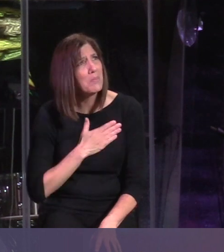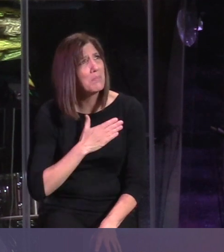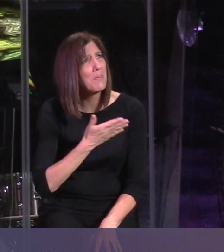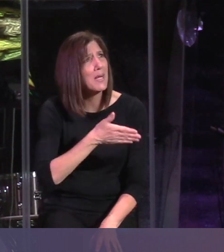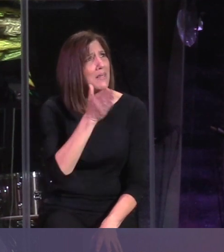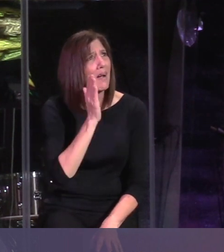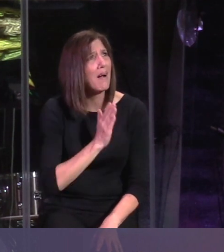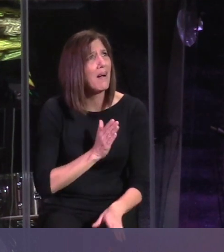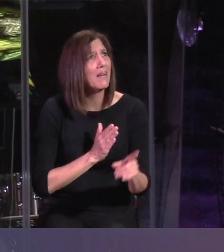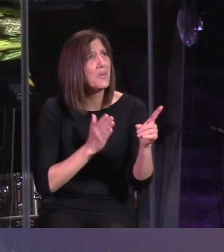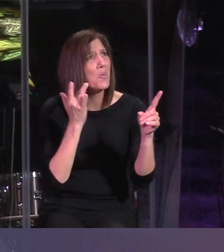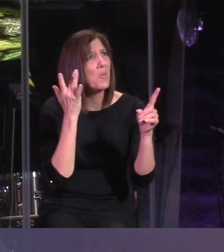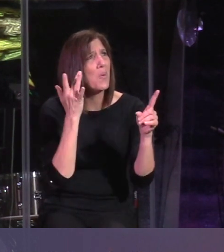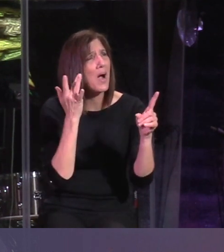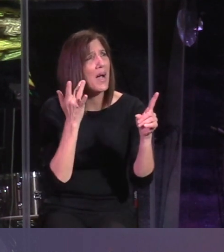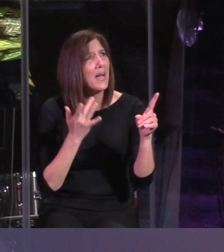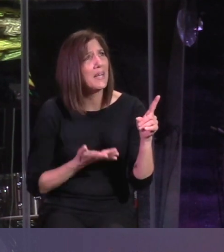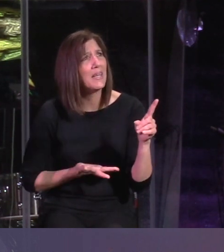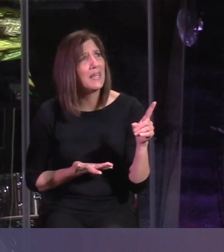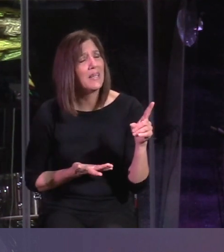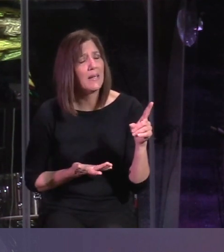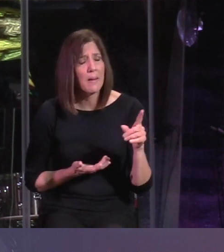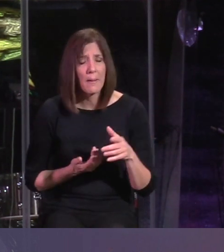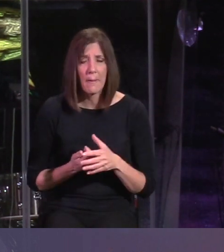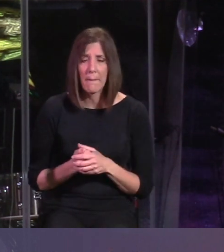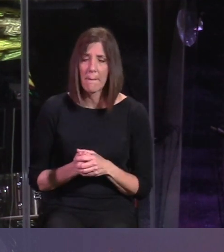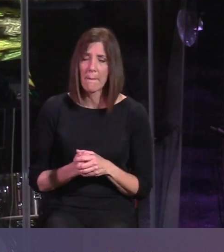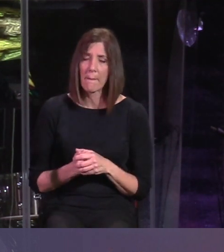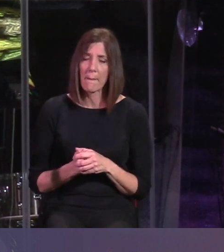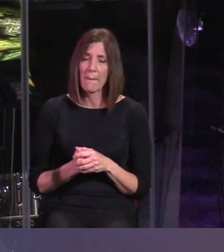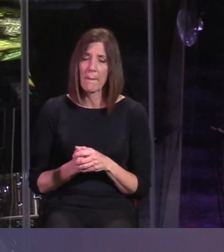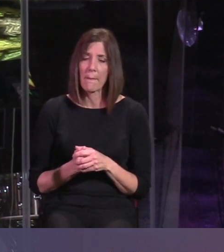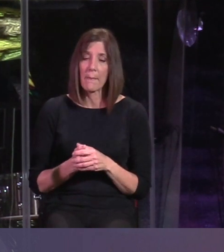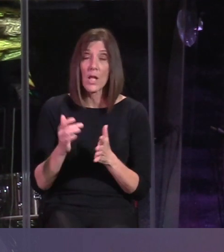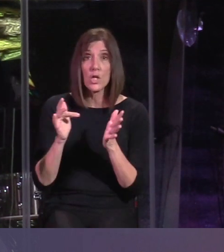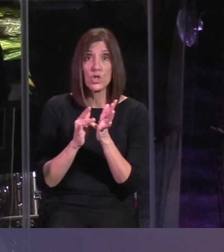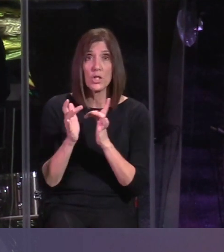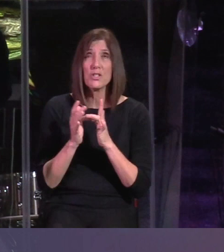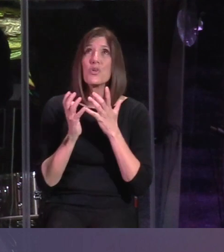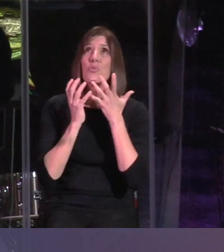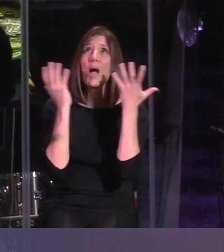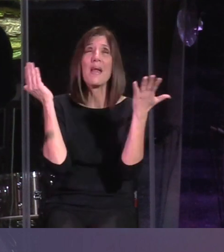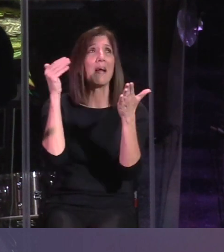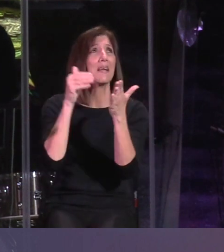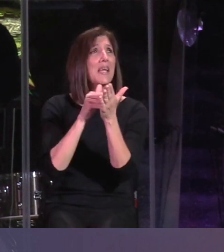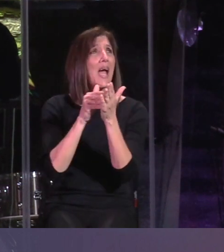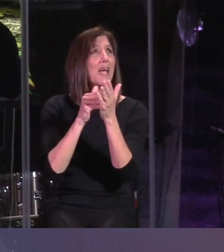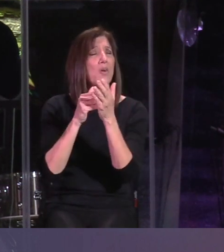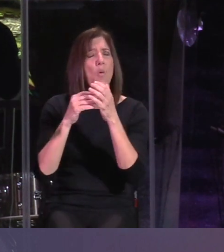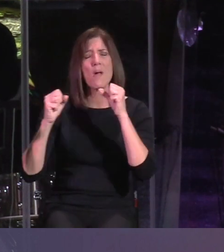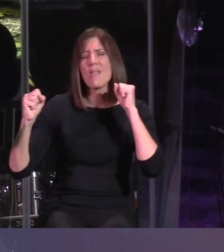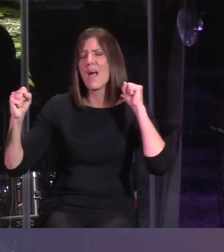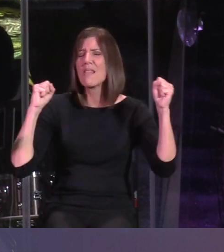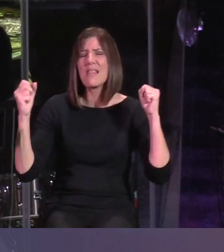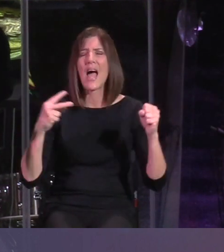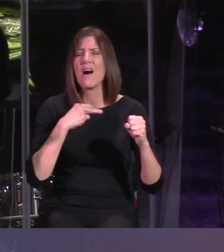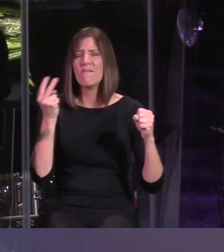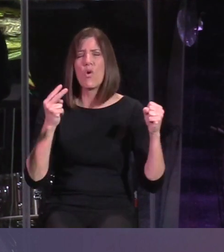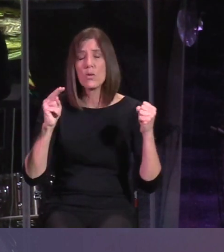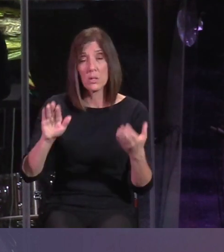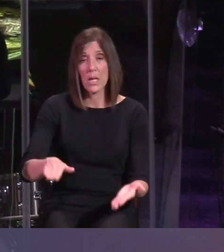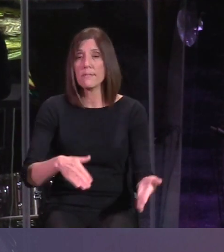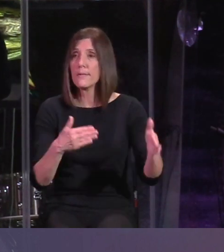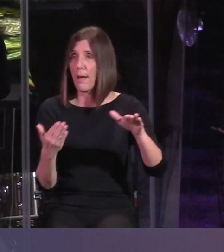my God, why have you forsaken me?' And Jesus cried out again with a loud voice and yielded up his